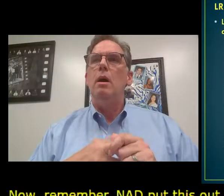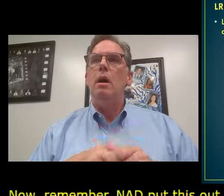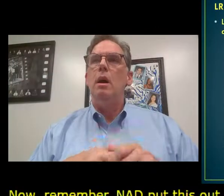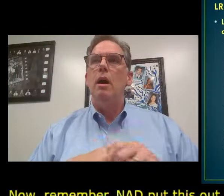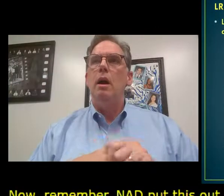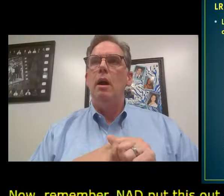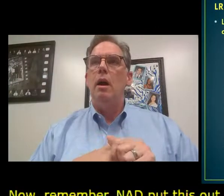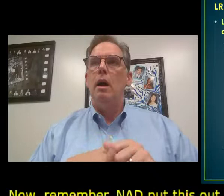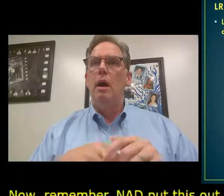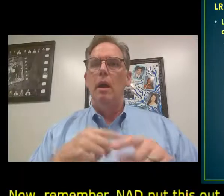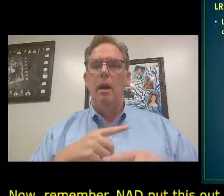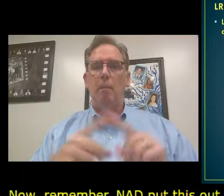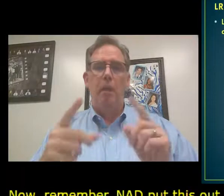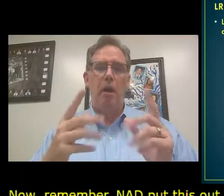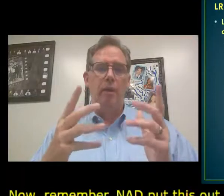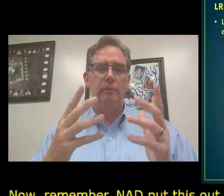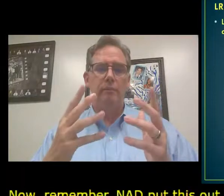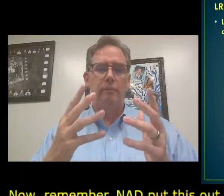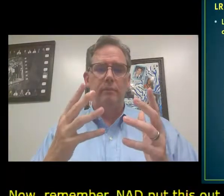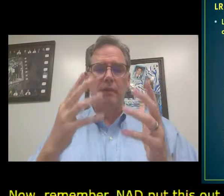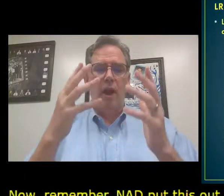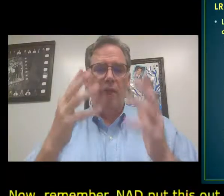idea.